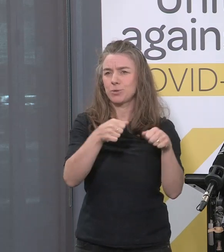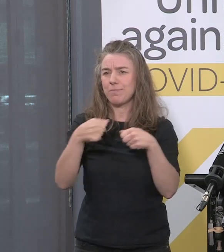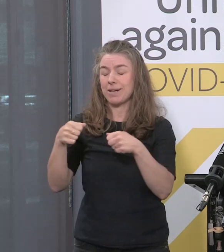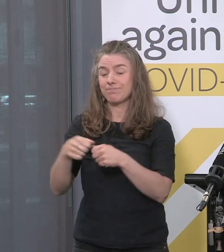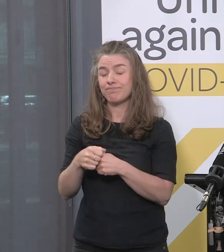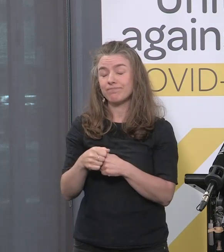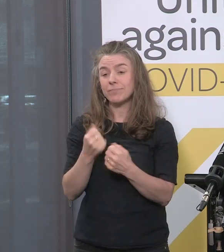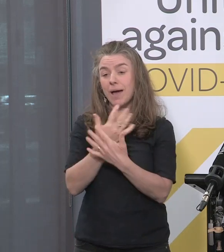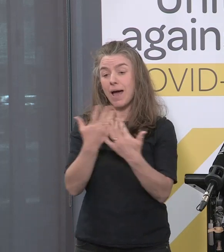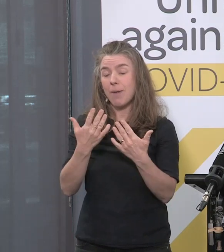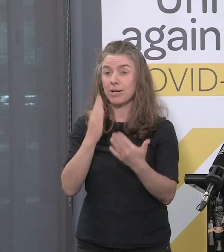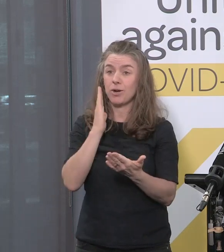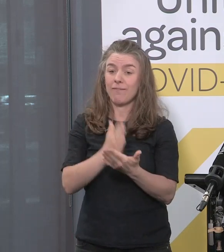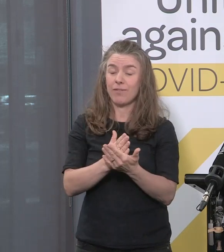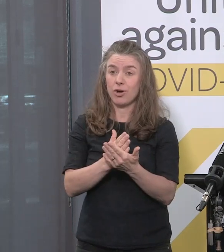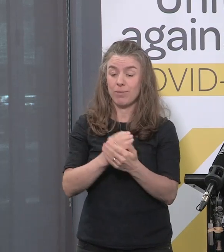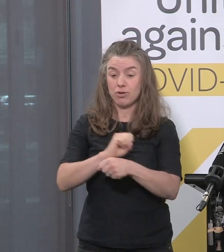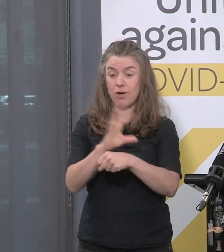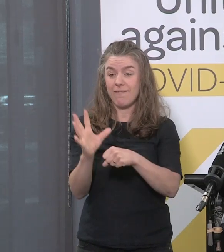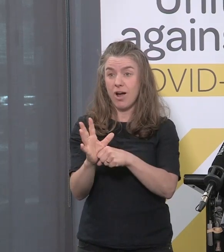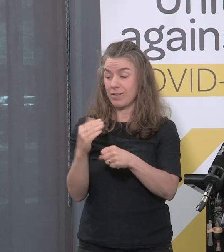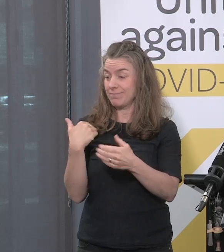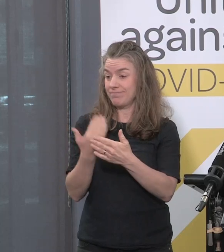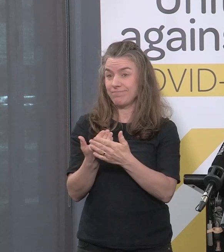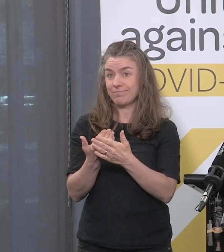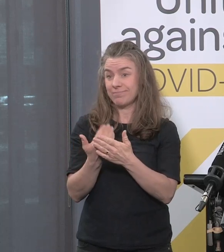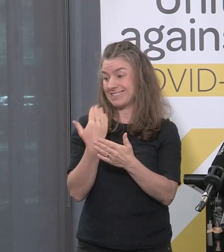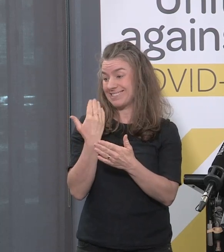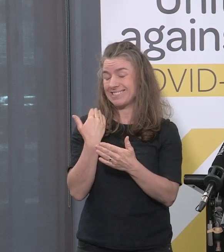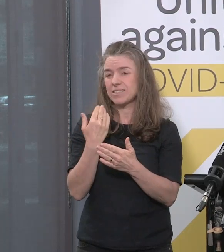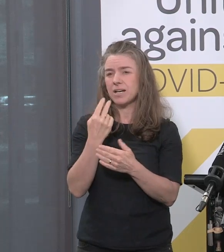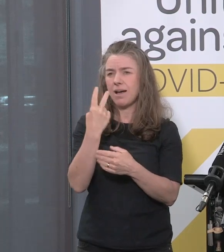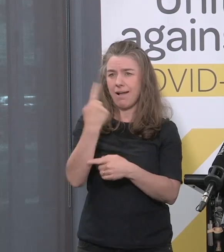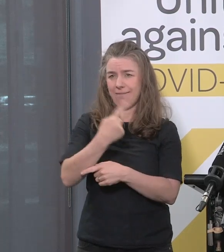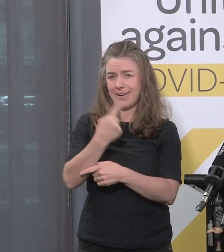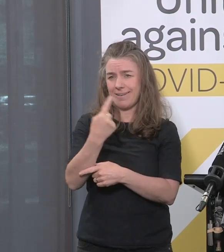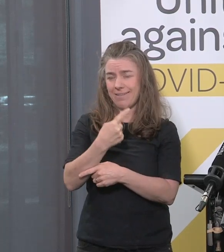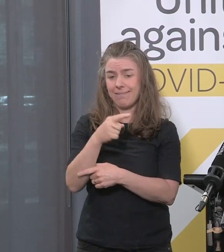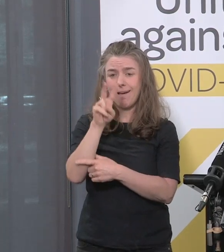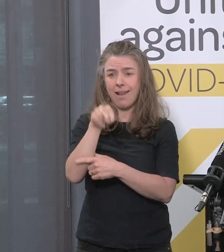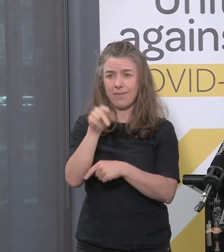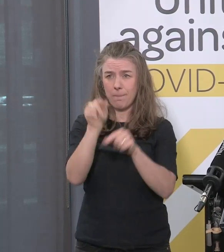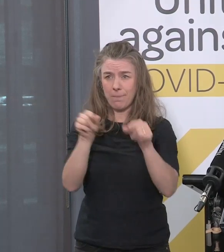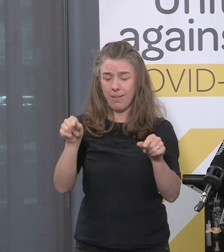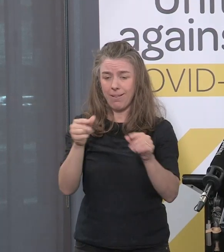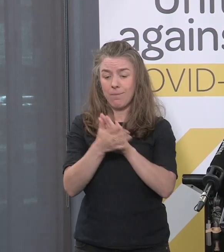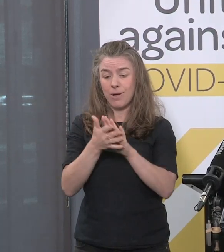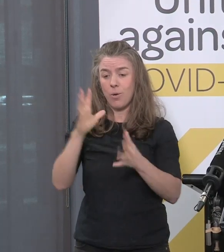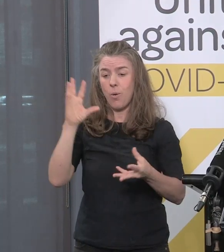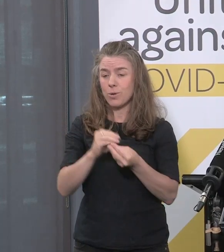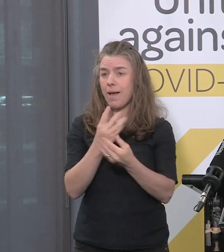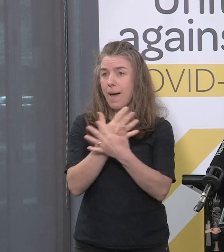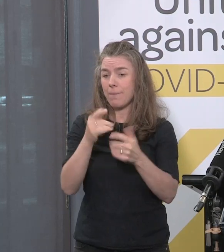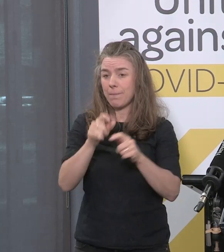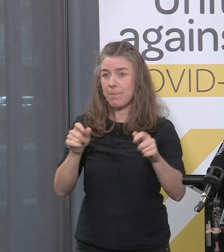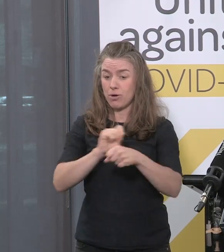new cases of COVID-19 in New Zealand have been confirmed in the past 24 hours, and that brings our total number of cases to